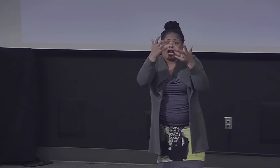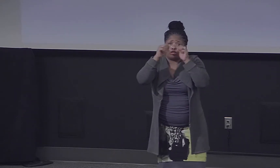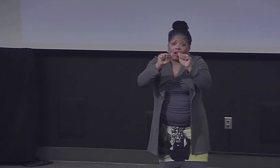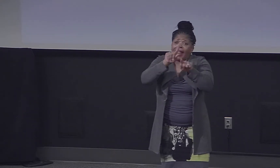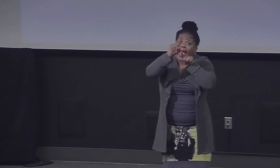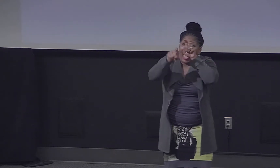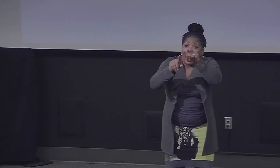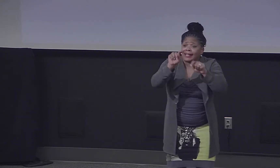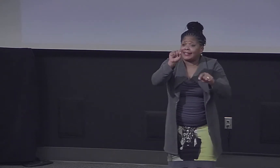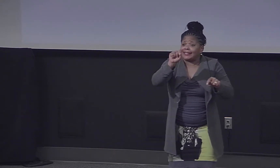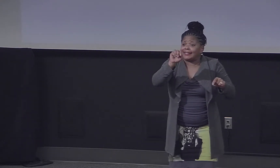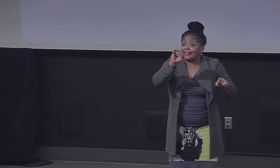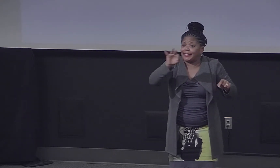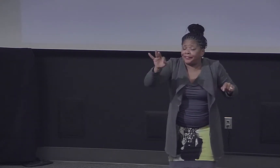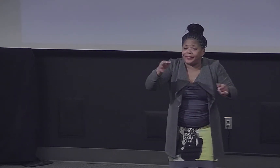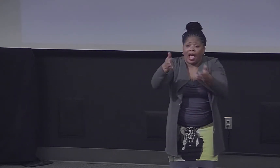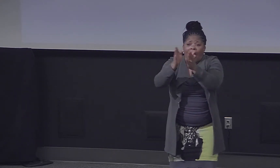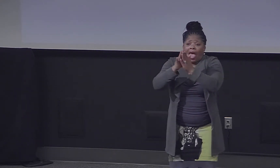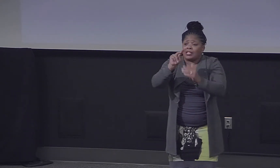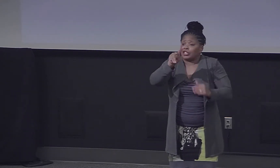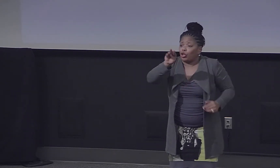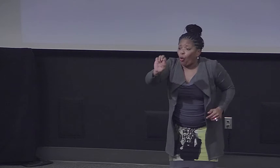What happens when somebody assumes